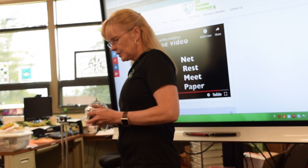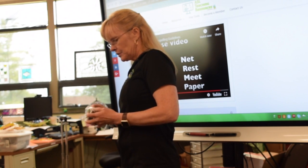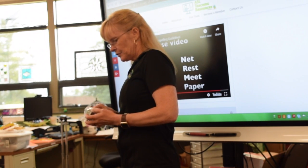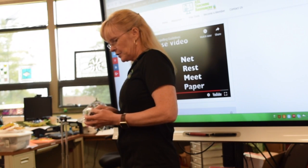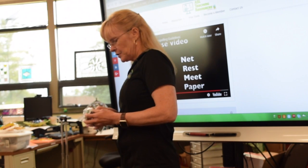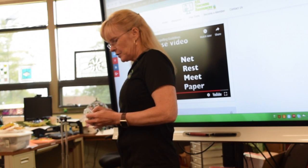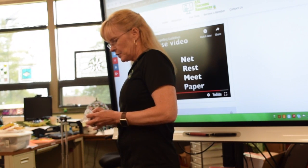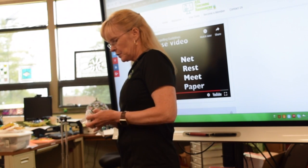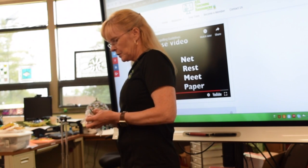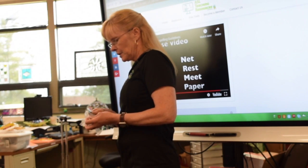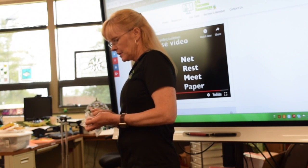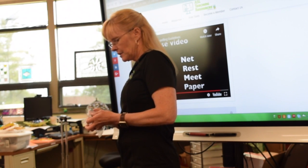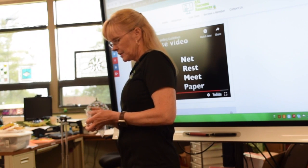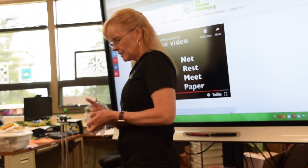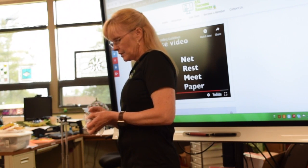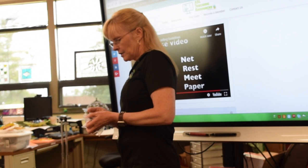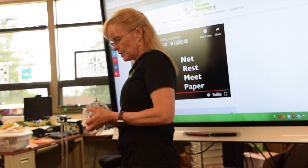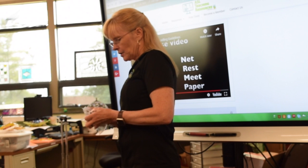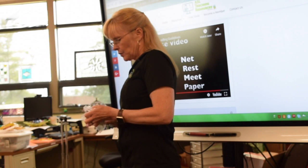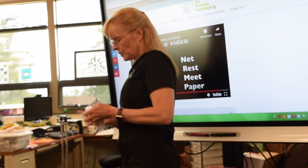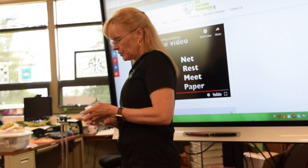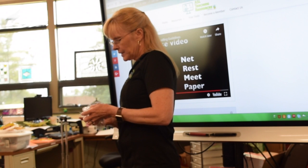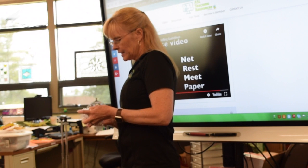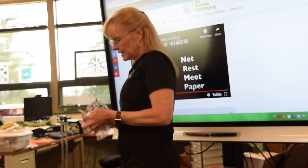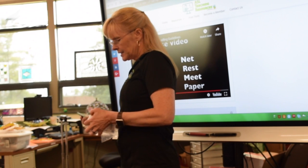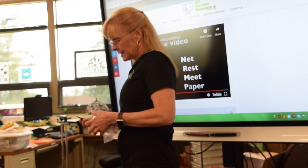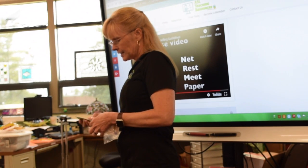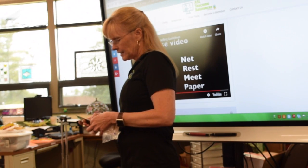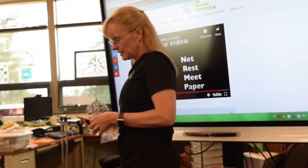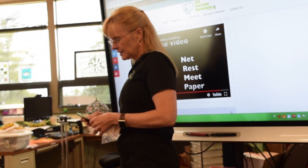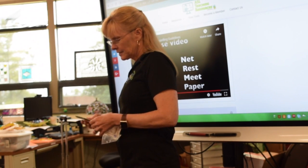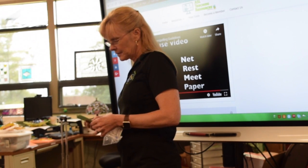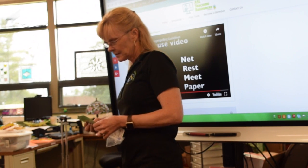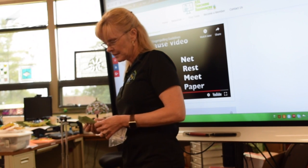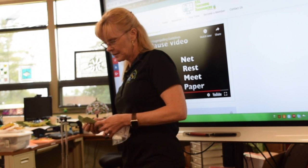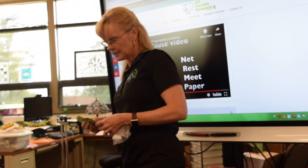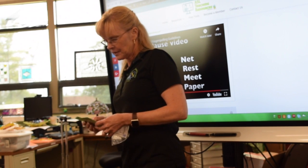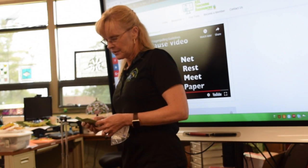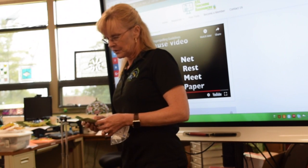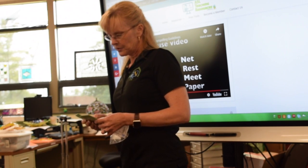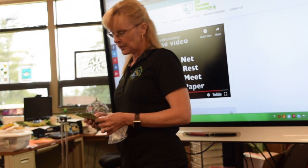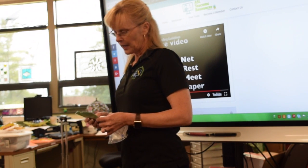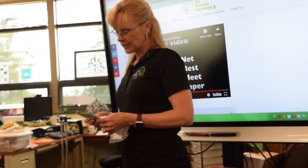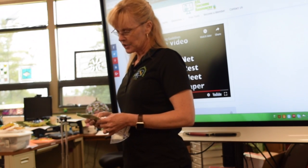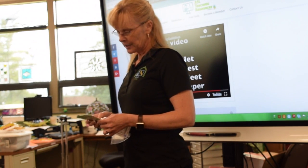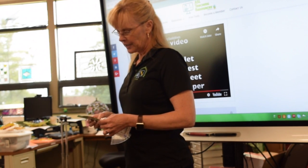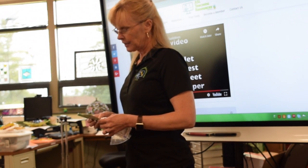for you, when you get a ticket, to actually,